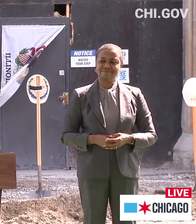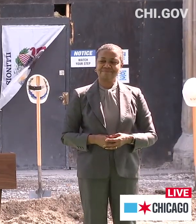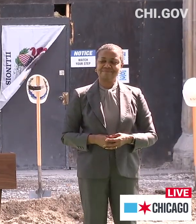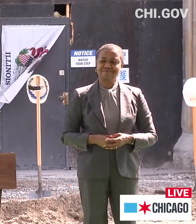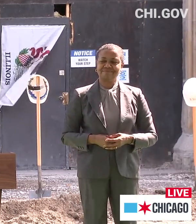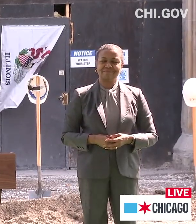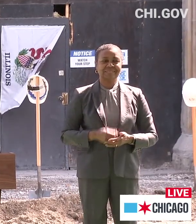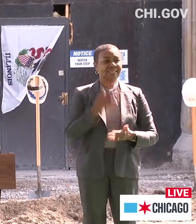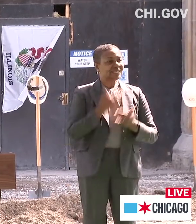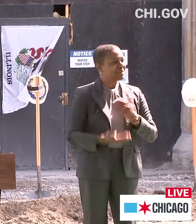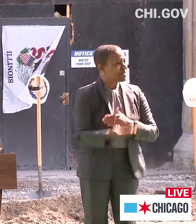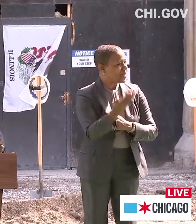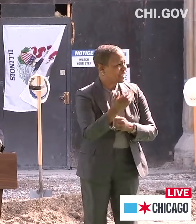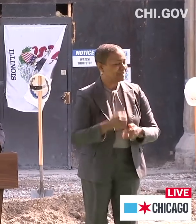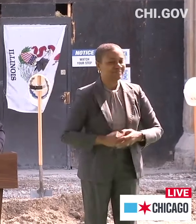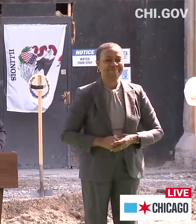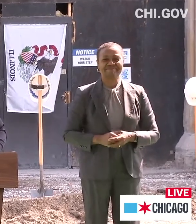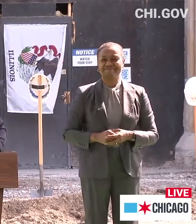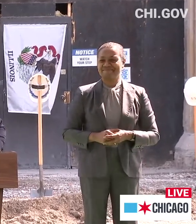Good morning.